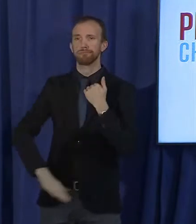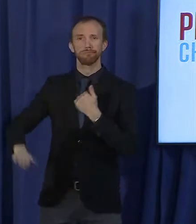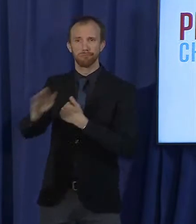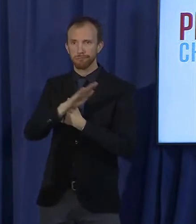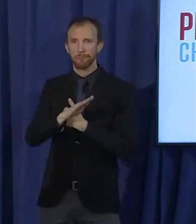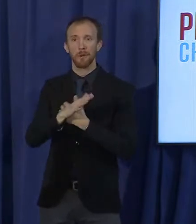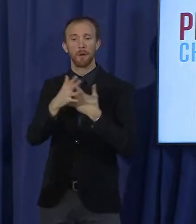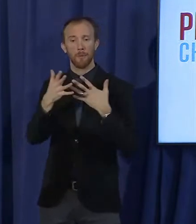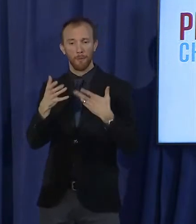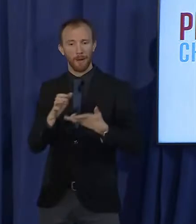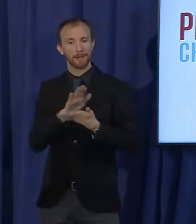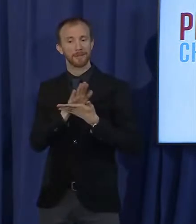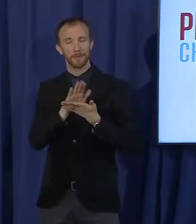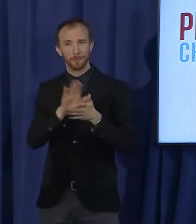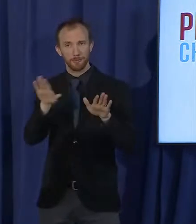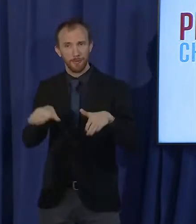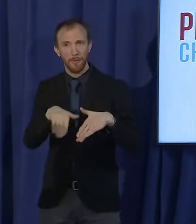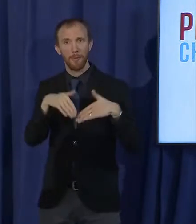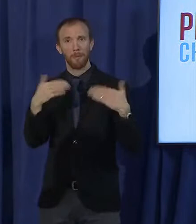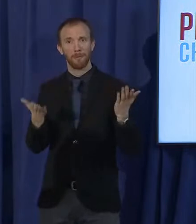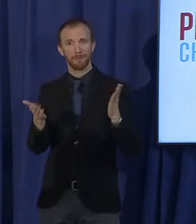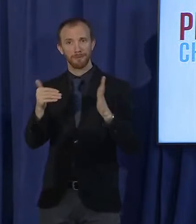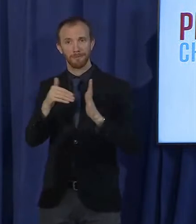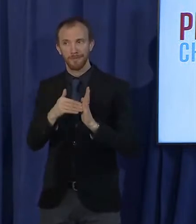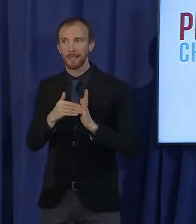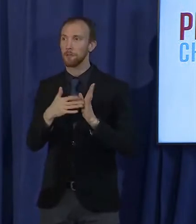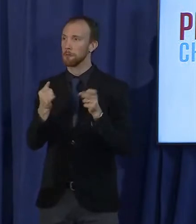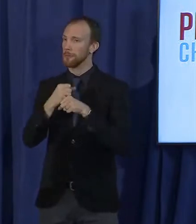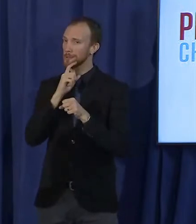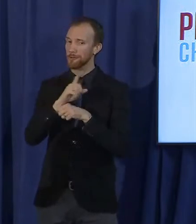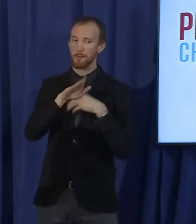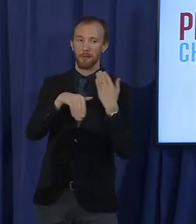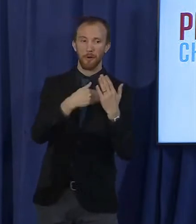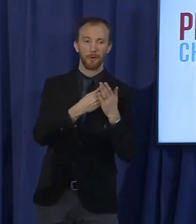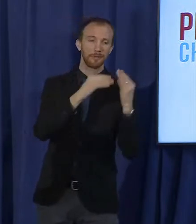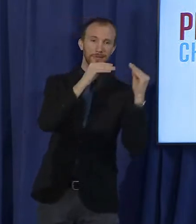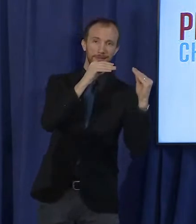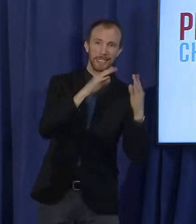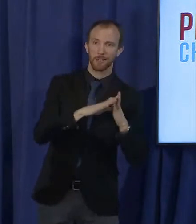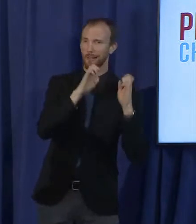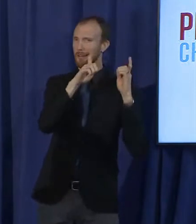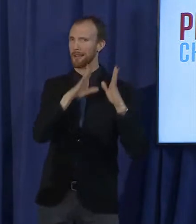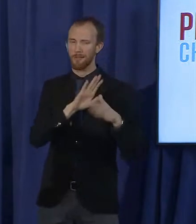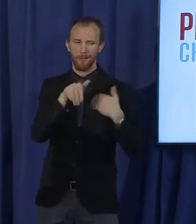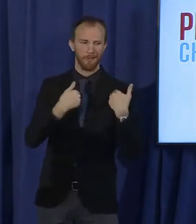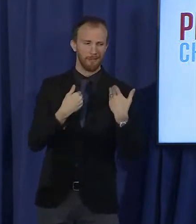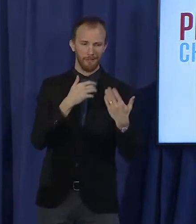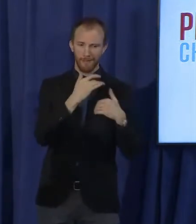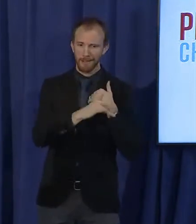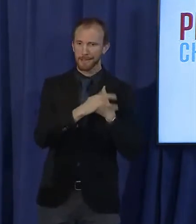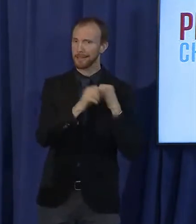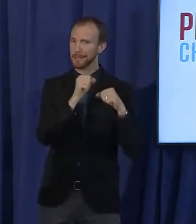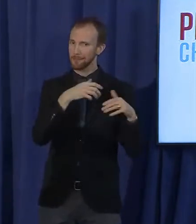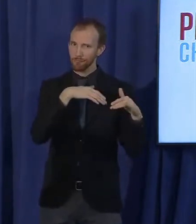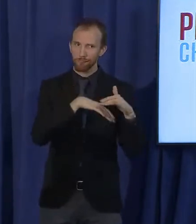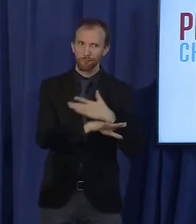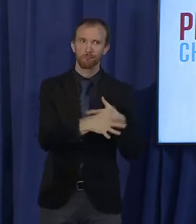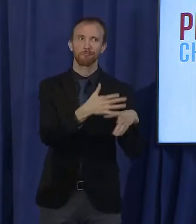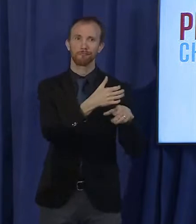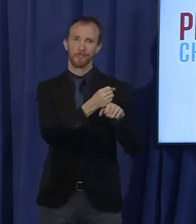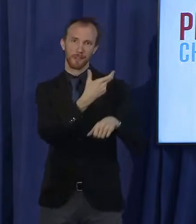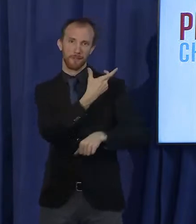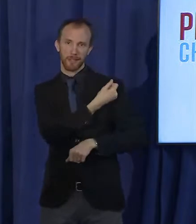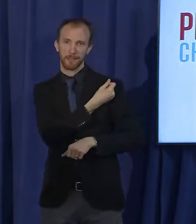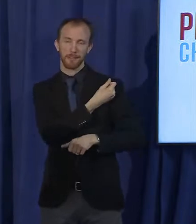in session, and we want to make sure that educators have access to vaccine. We just can't make that access at the expense of all of the